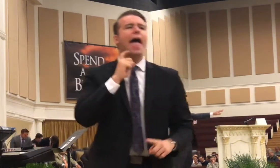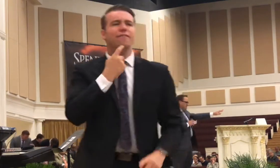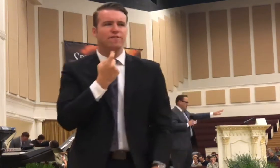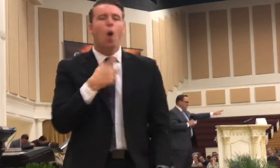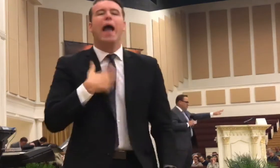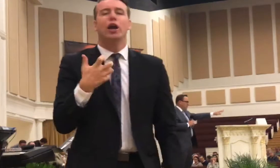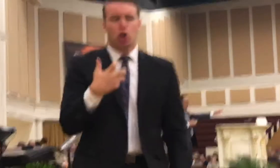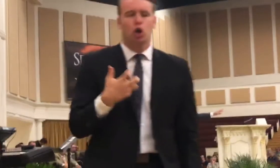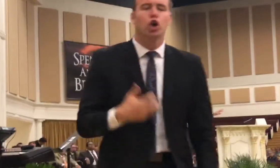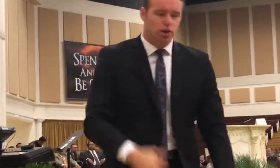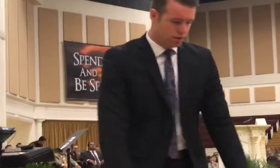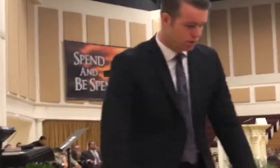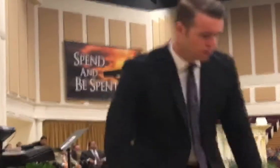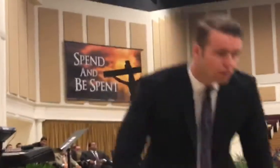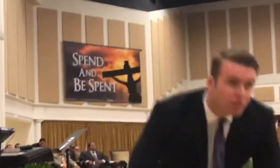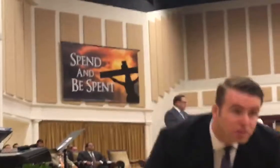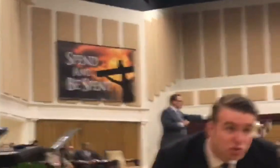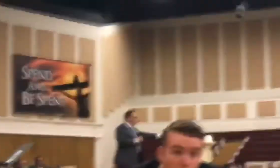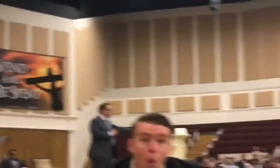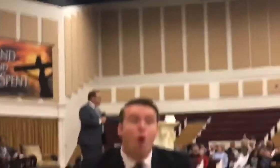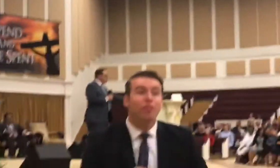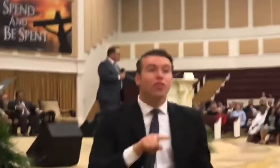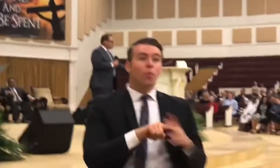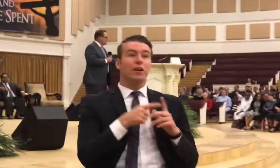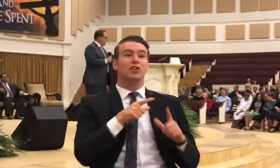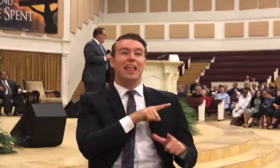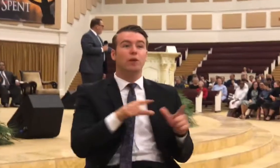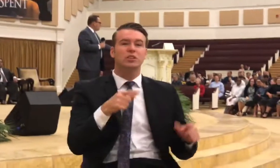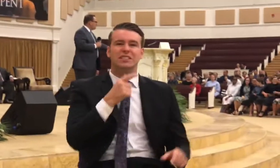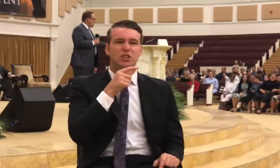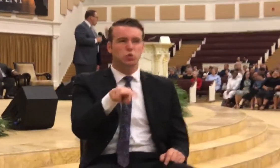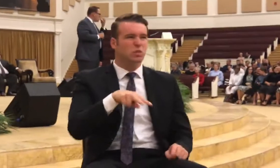The original actually says, quit flaring your nostrils.